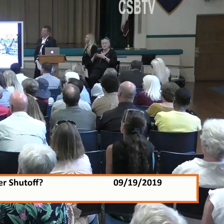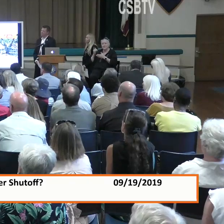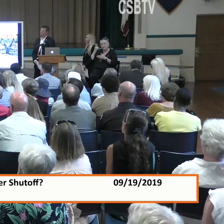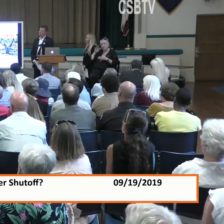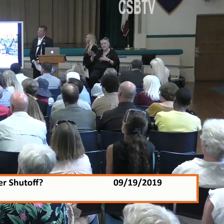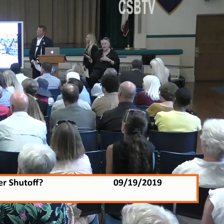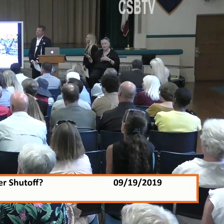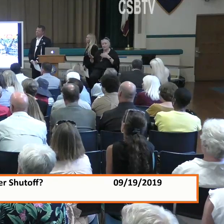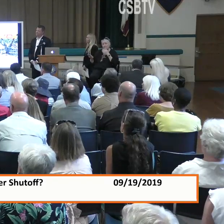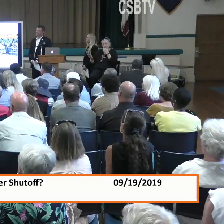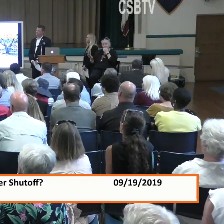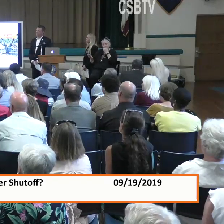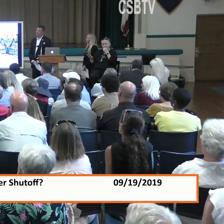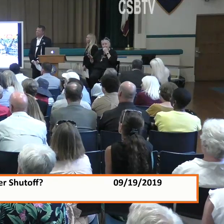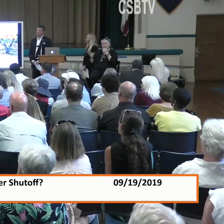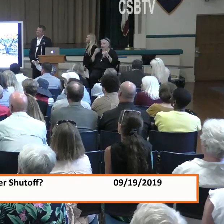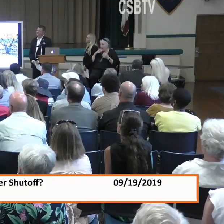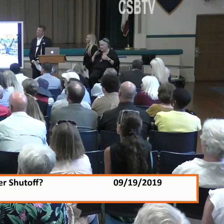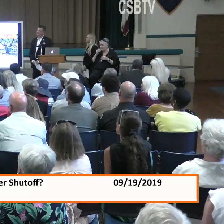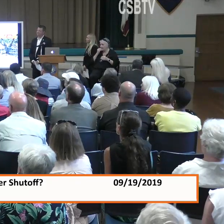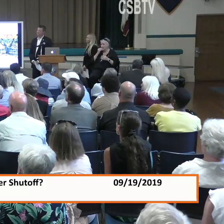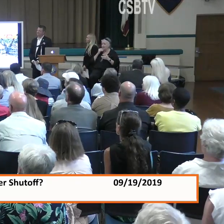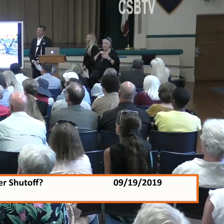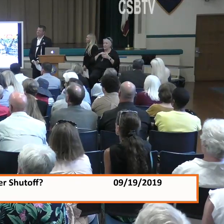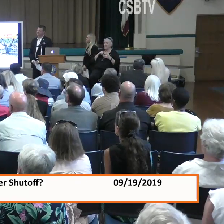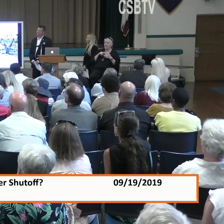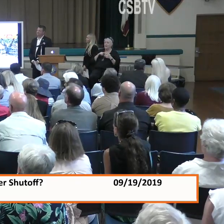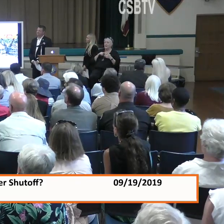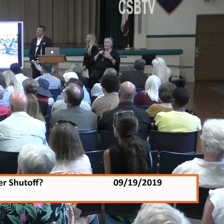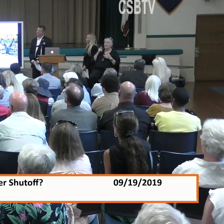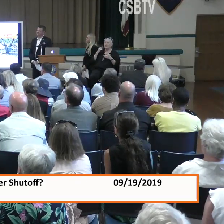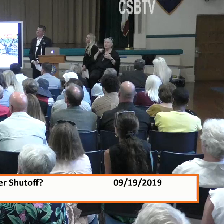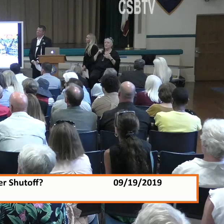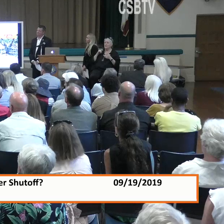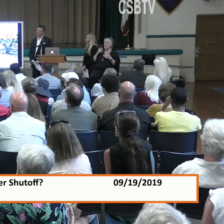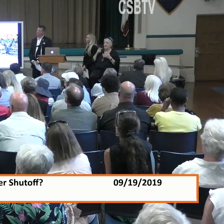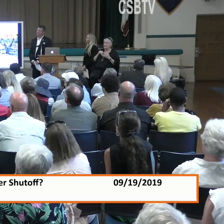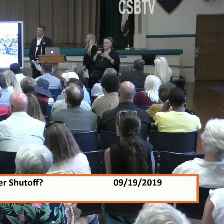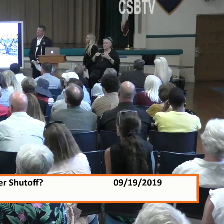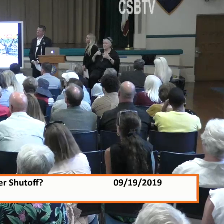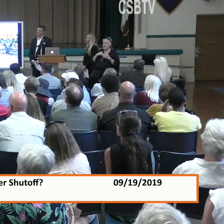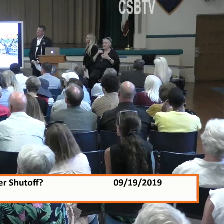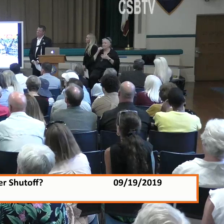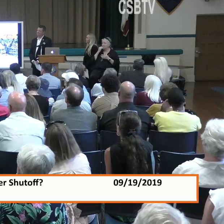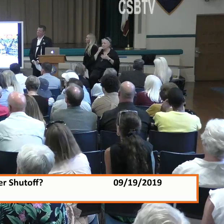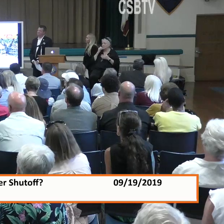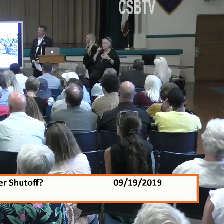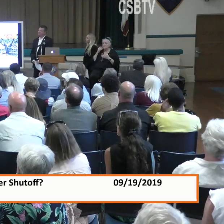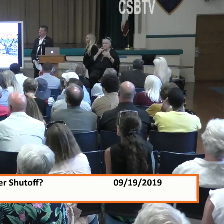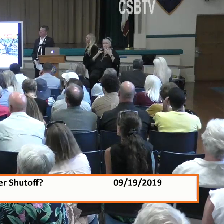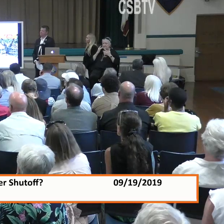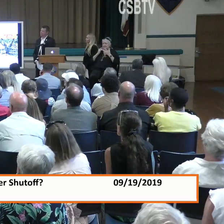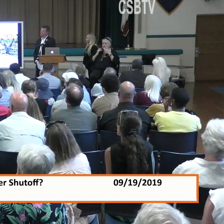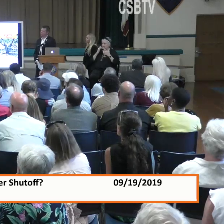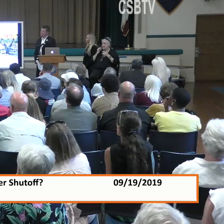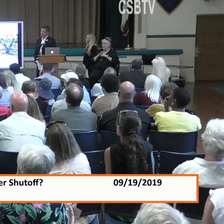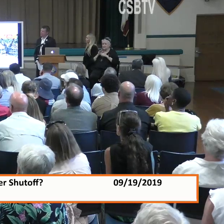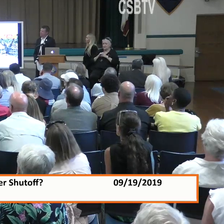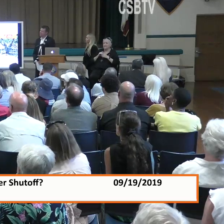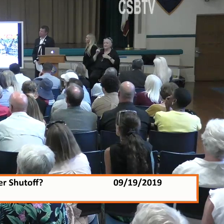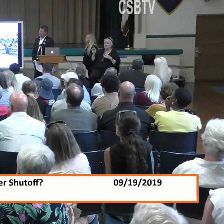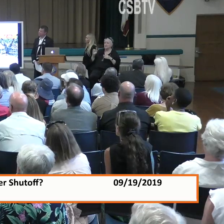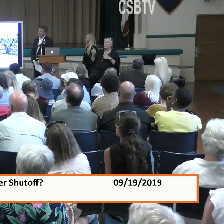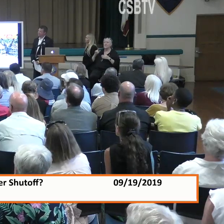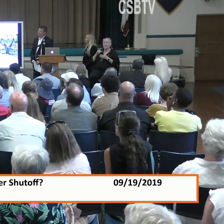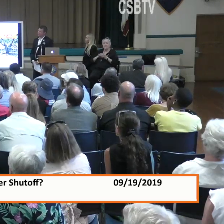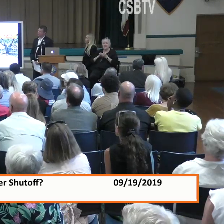their hot meal and for a lot of our students have food scarcity, and this is where their medicines are. So